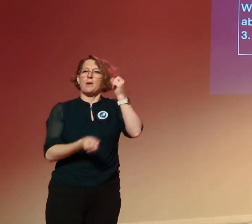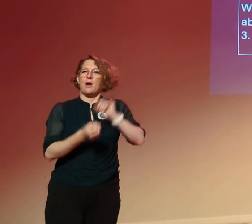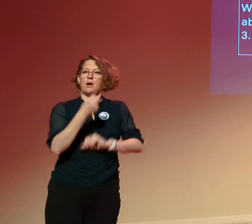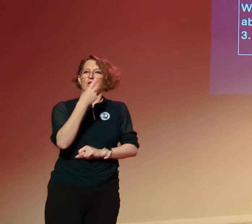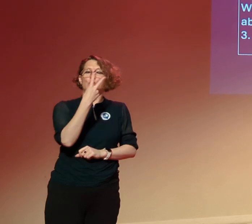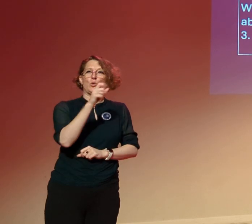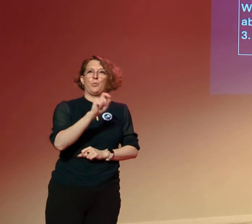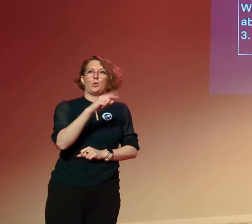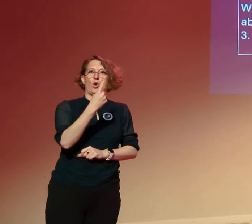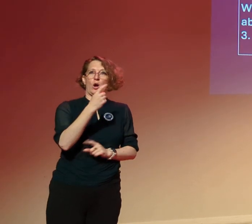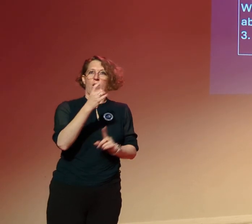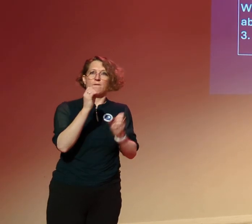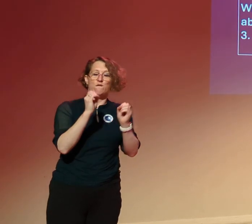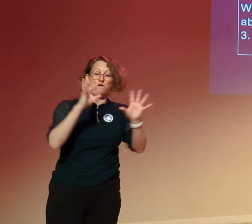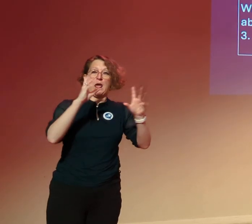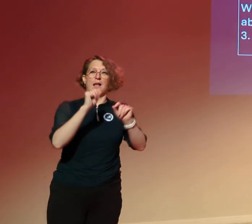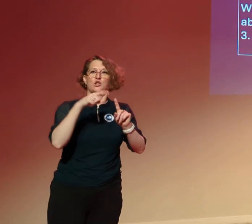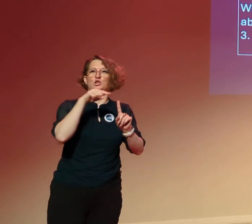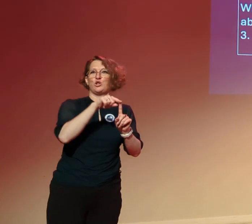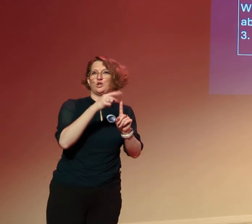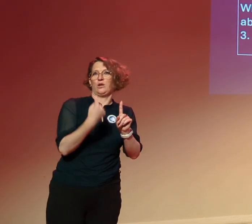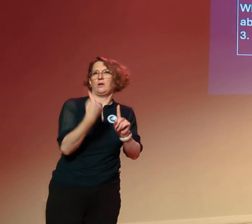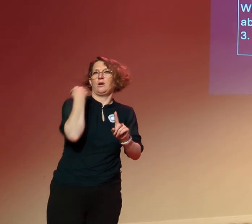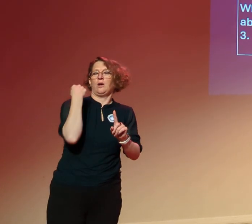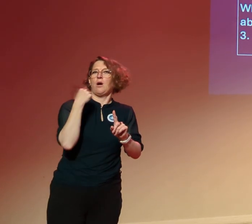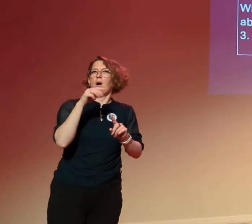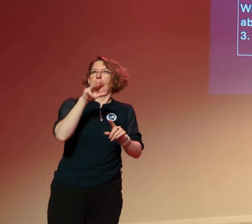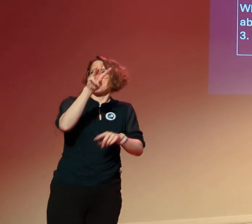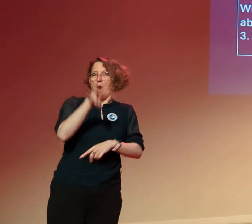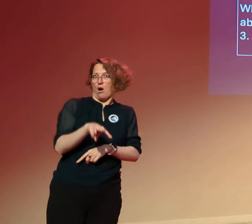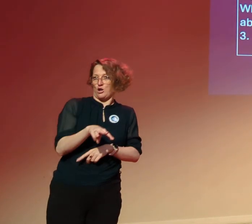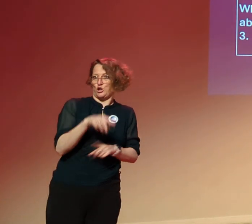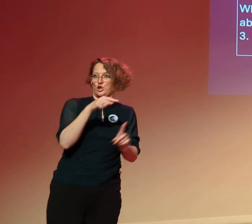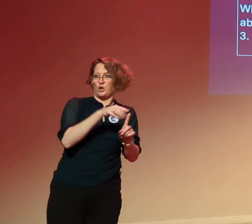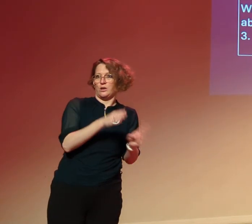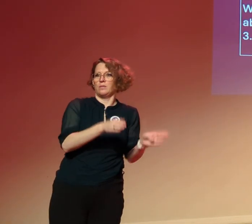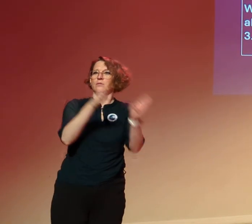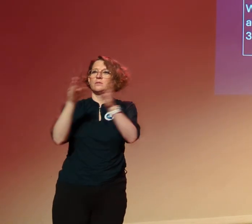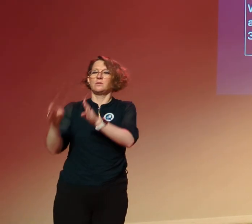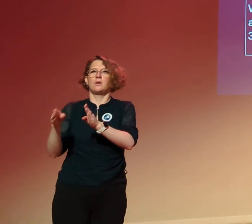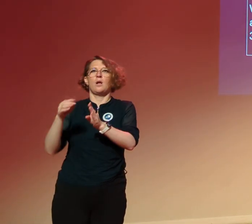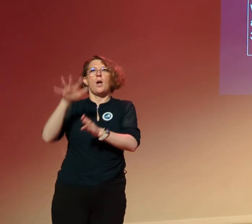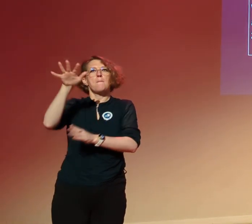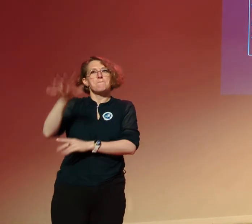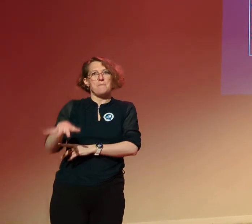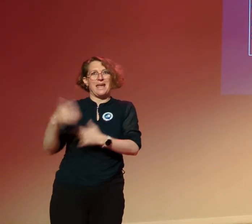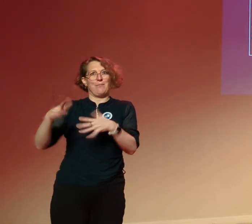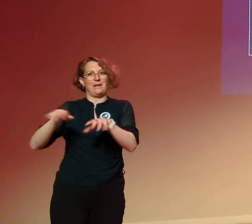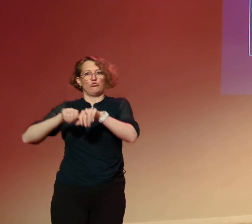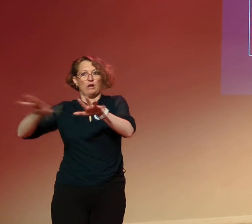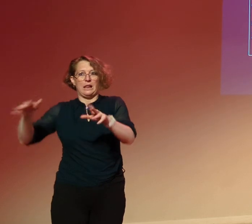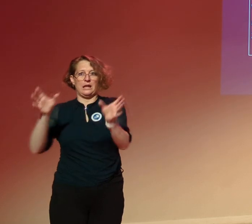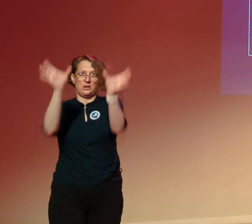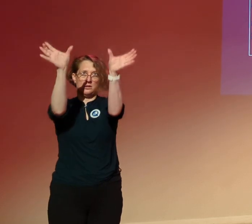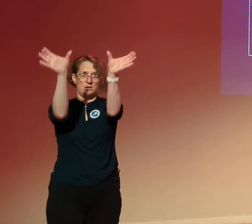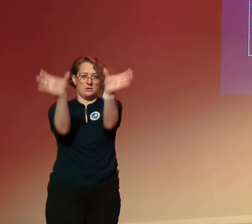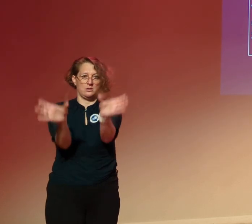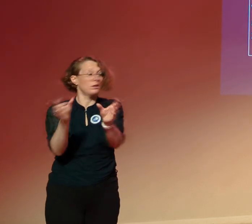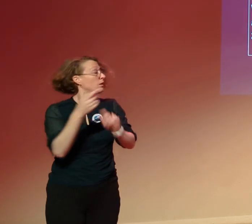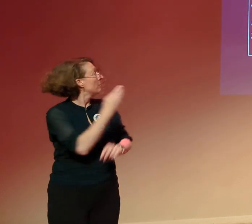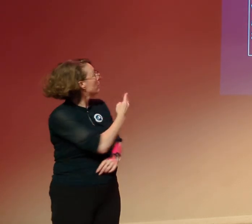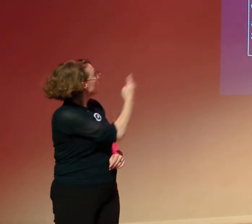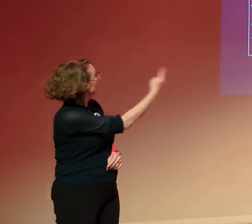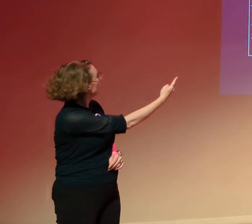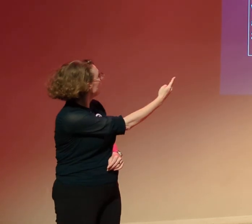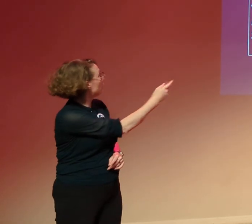2025. I also tested Gemini 2.5 Pro Preview, which was released on May 20th. And then they were either given no